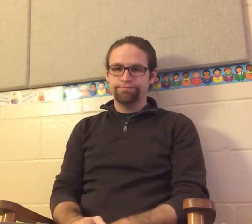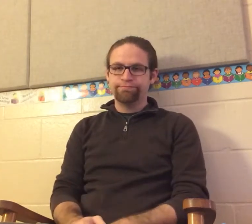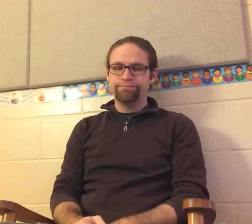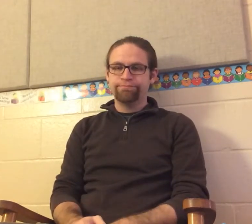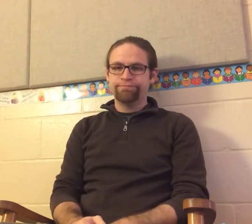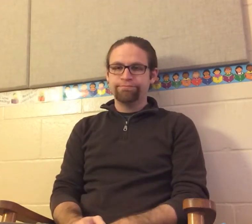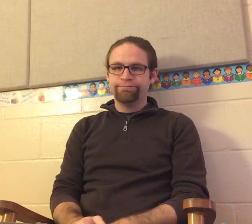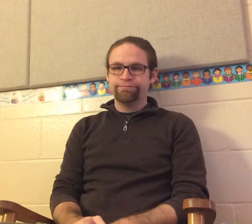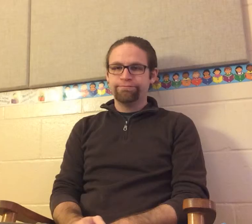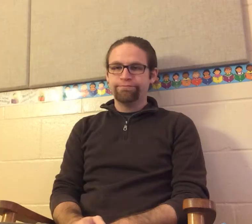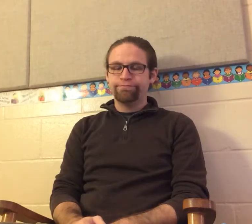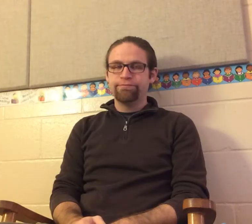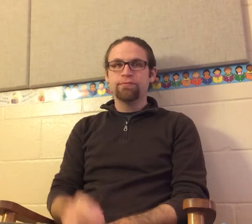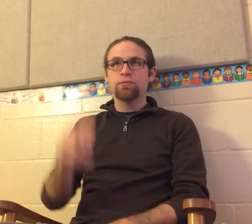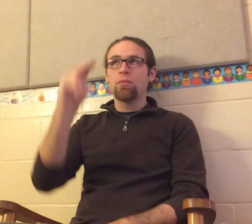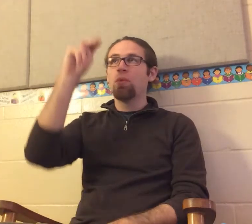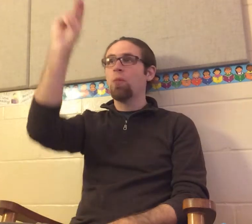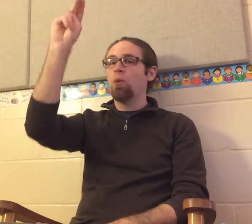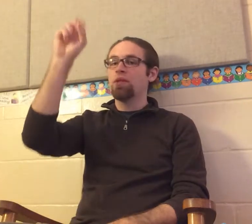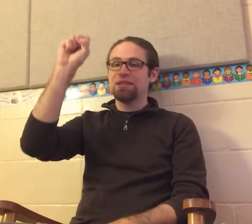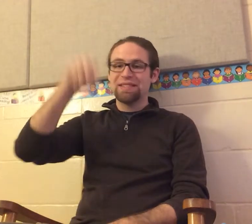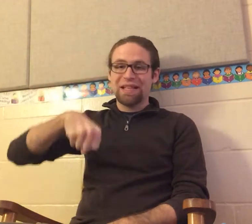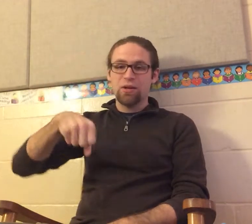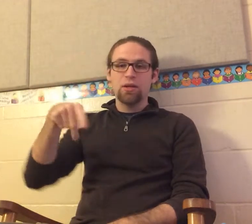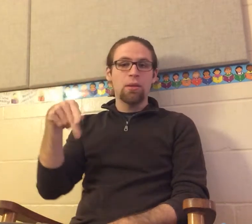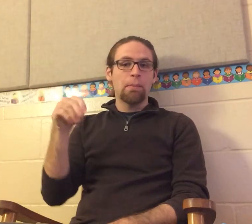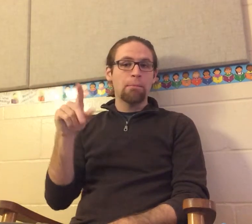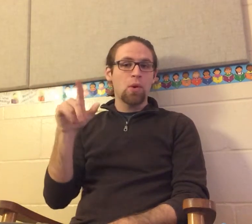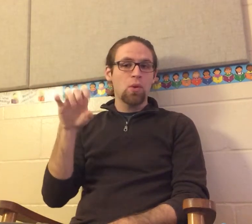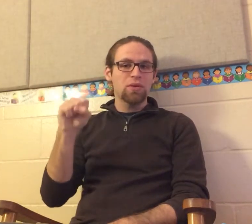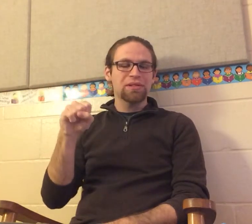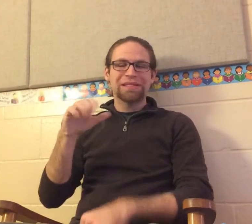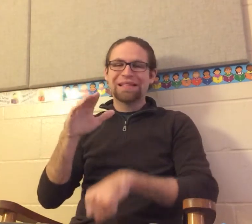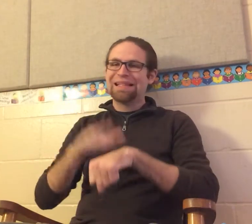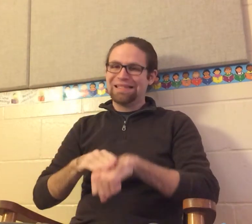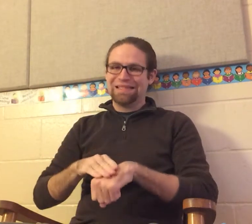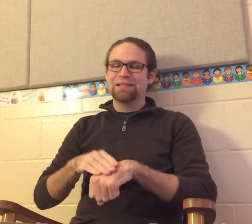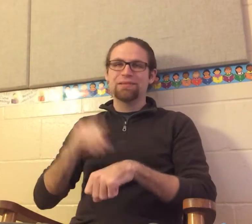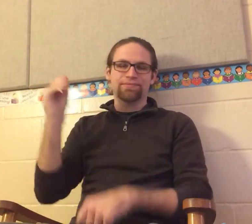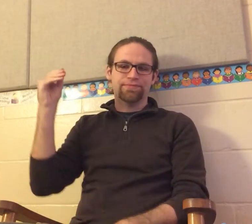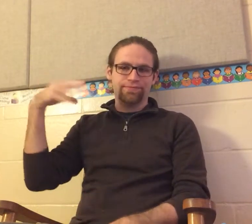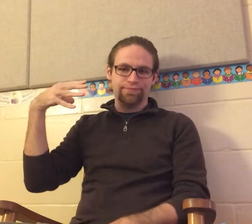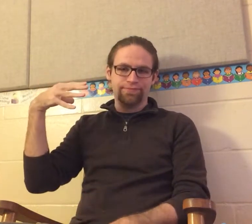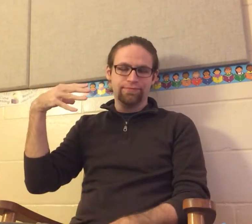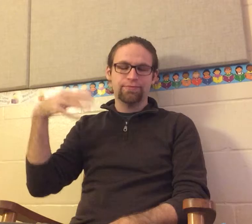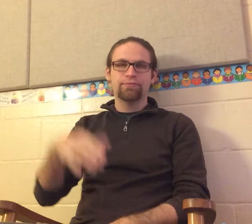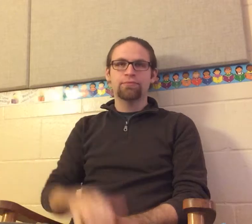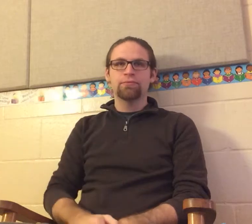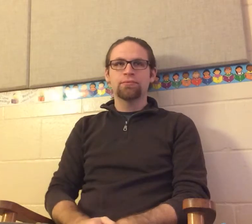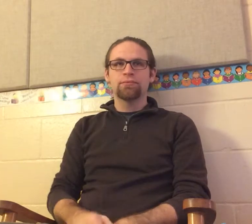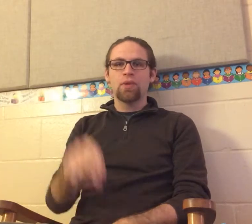The North and South Poles receive the least amount of direct sunlight. They are the polar regions of Earth.